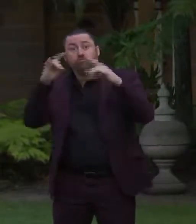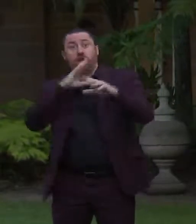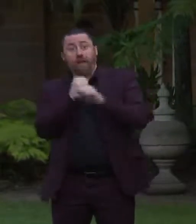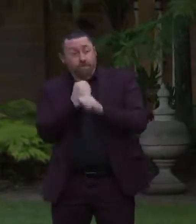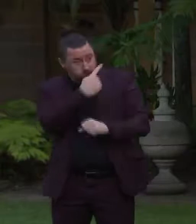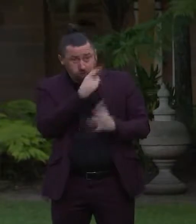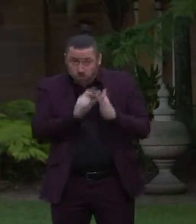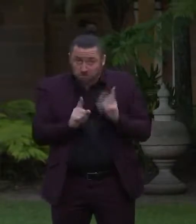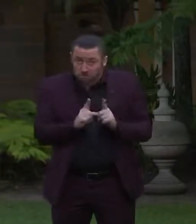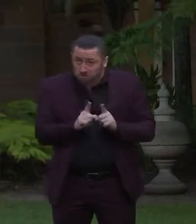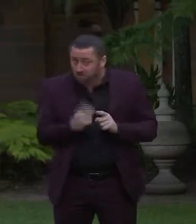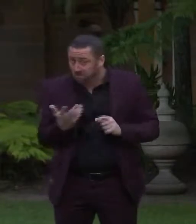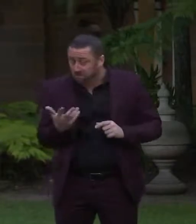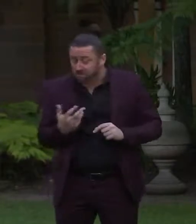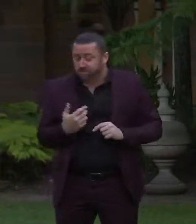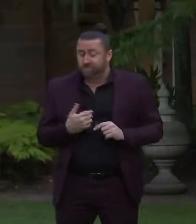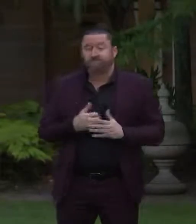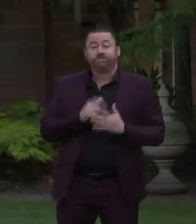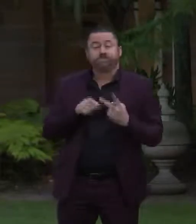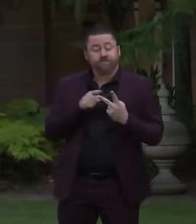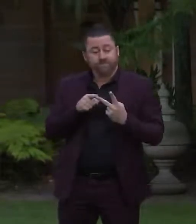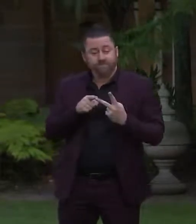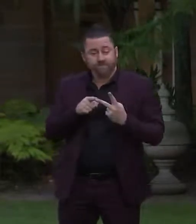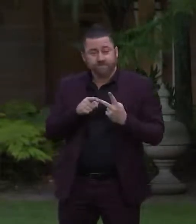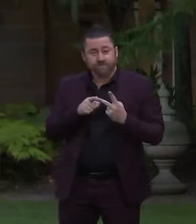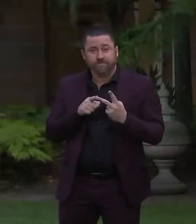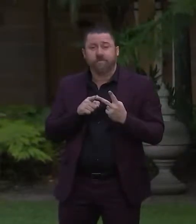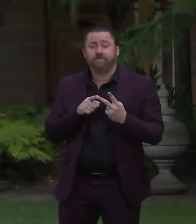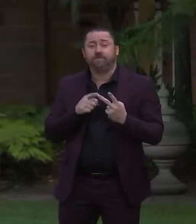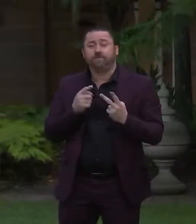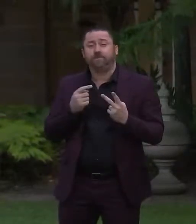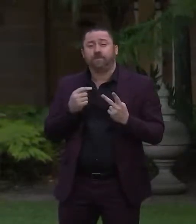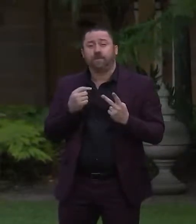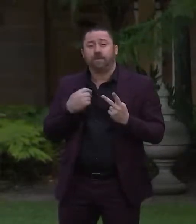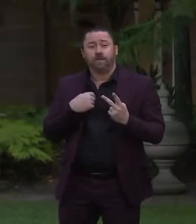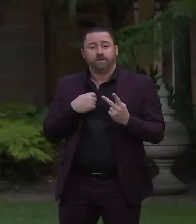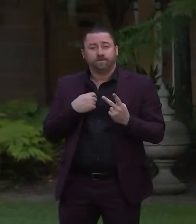government. Secondly, we need to have